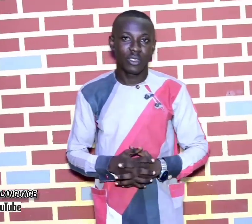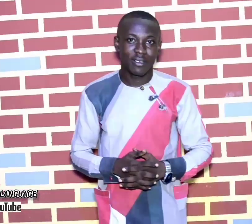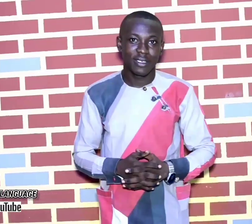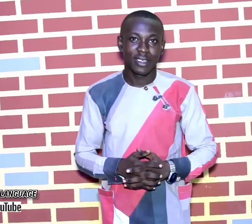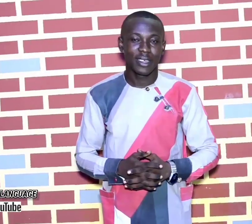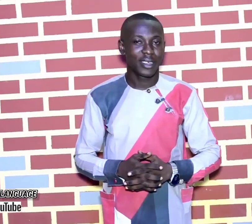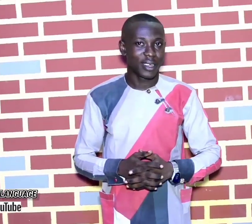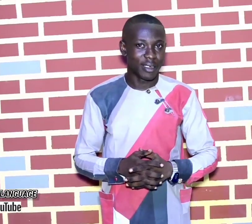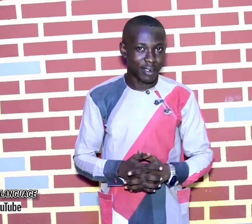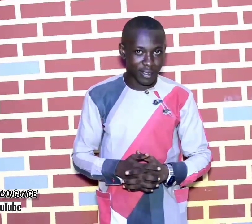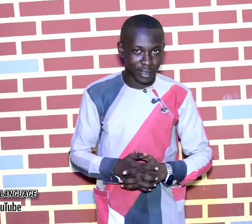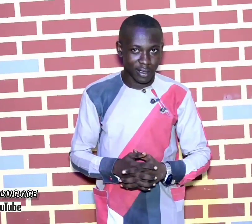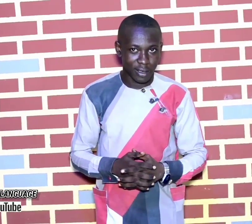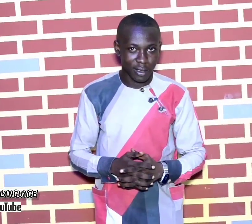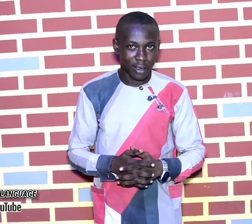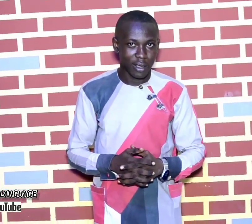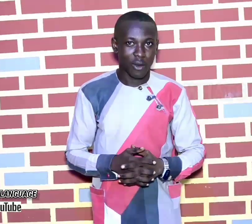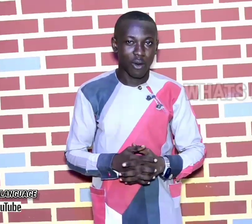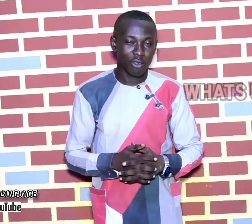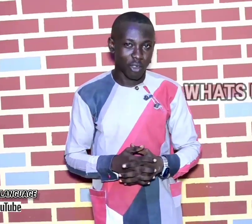is greeting. What's up?